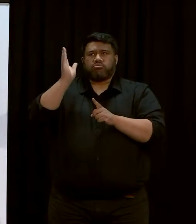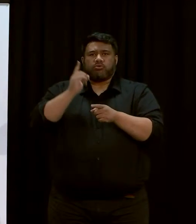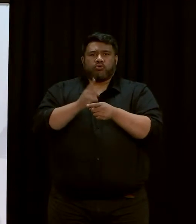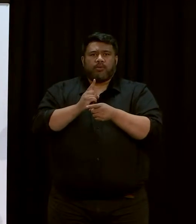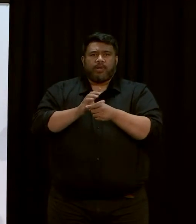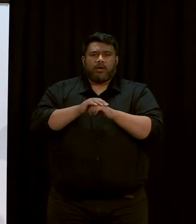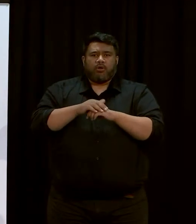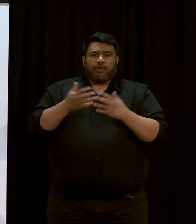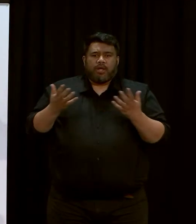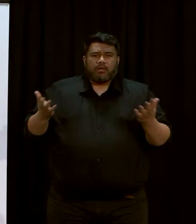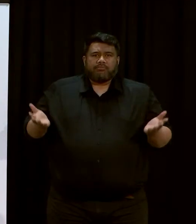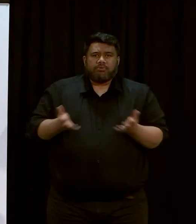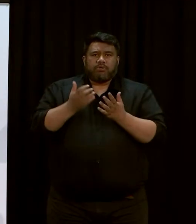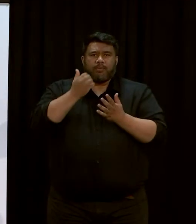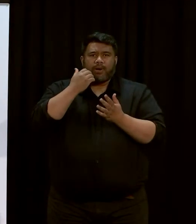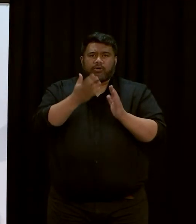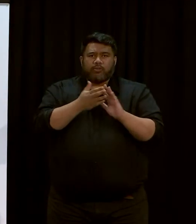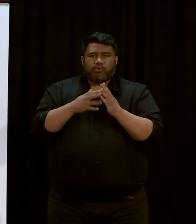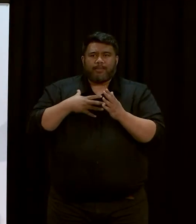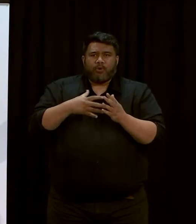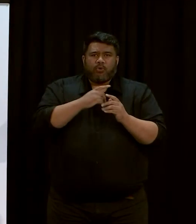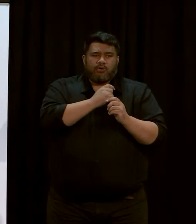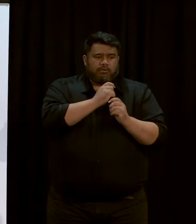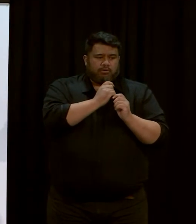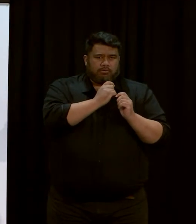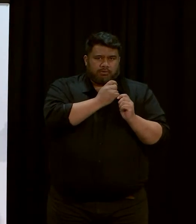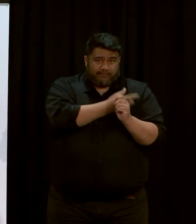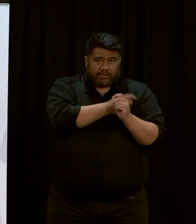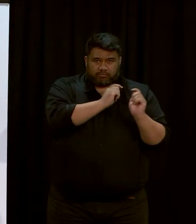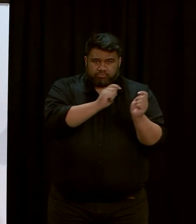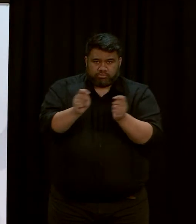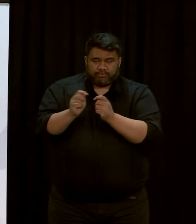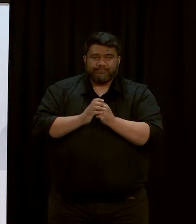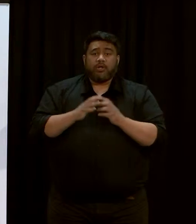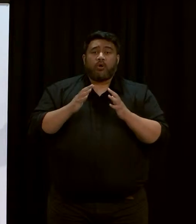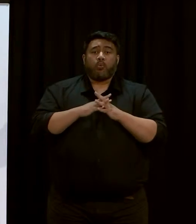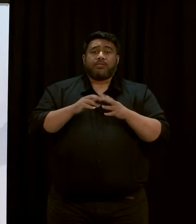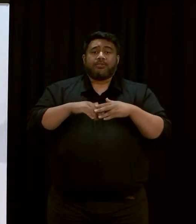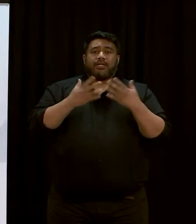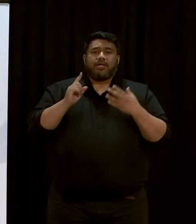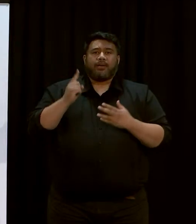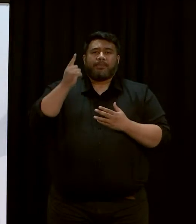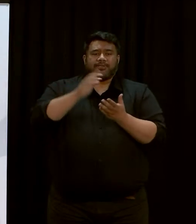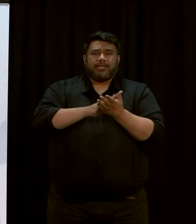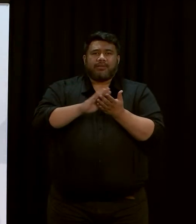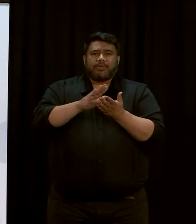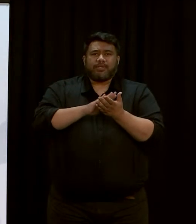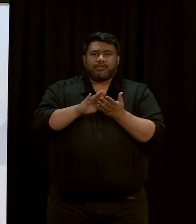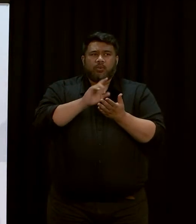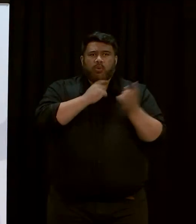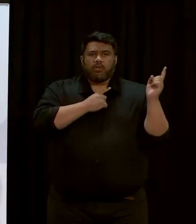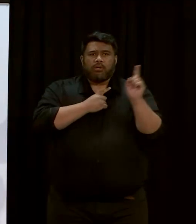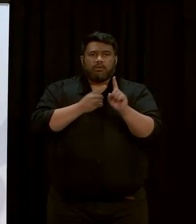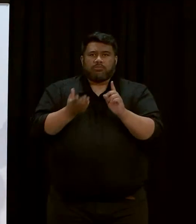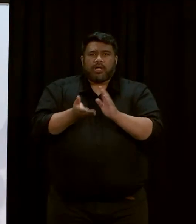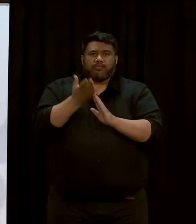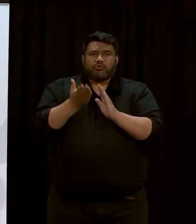is absolutely critical. On Wednesday, Minister Hipkins will present the up-to-date advice